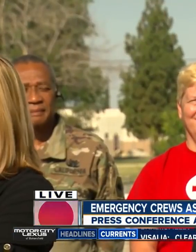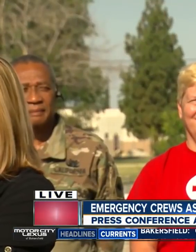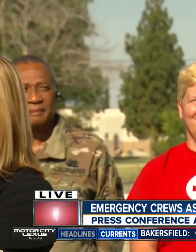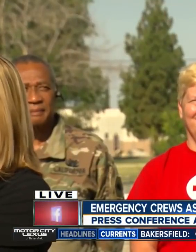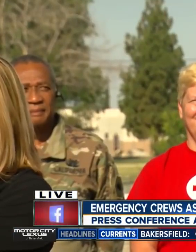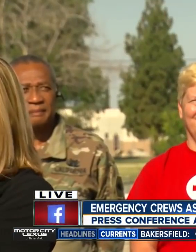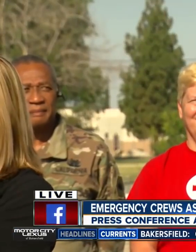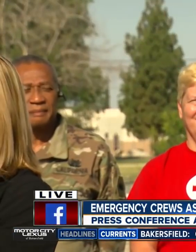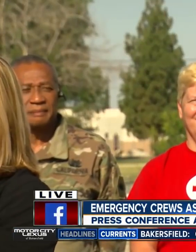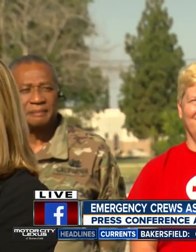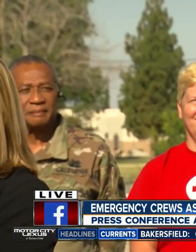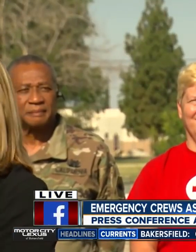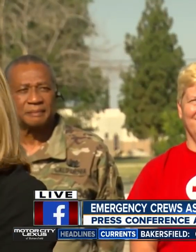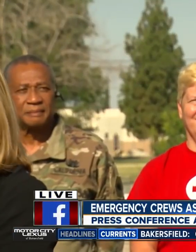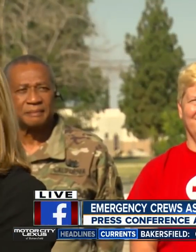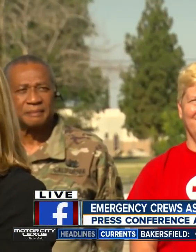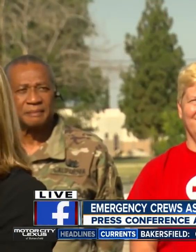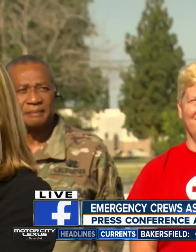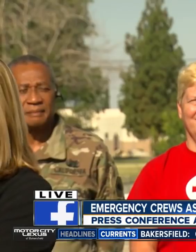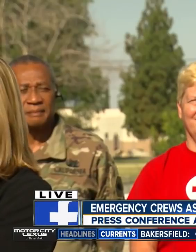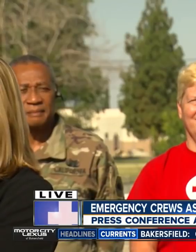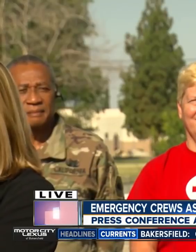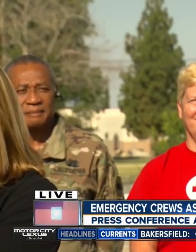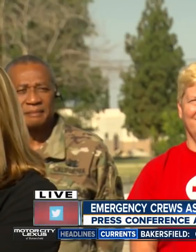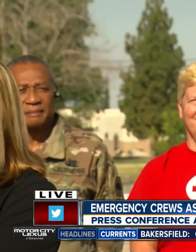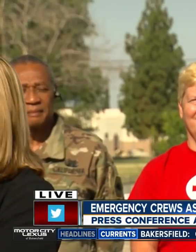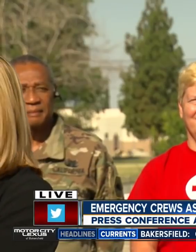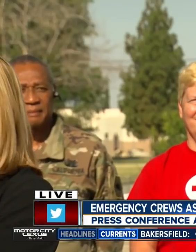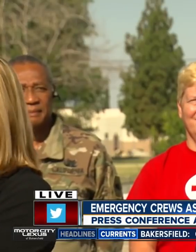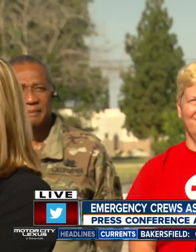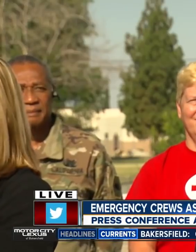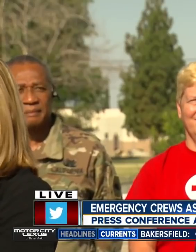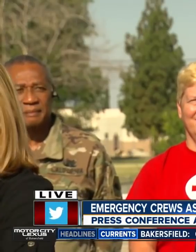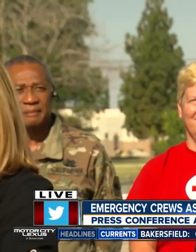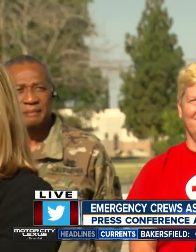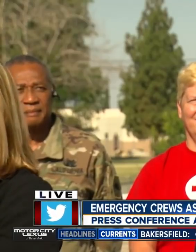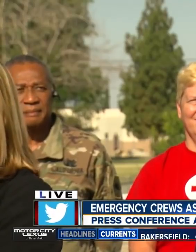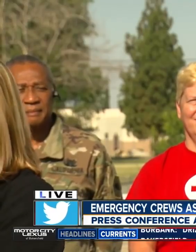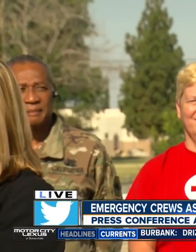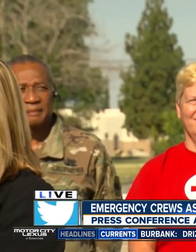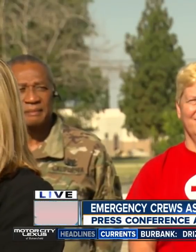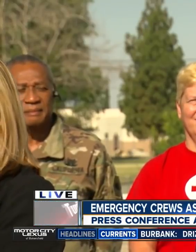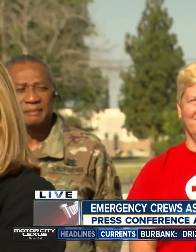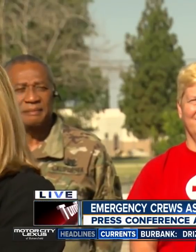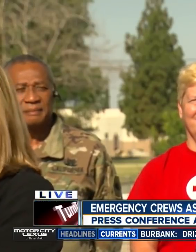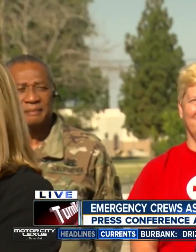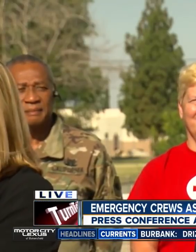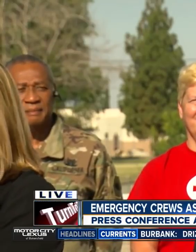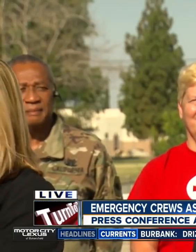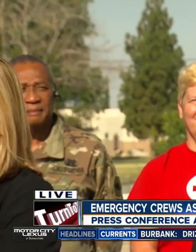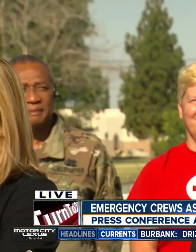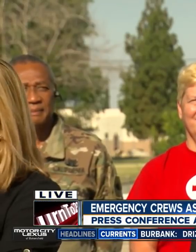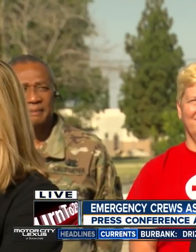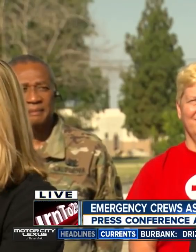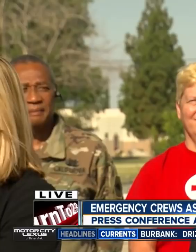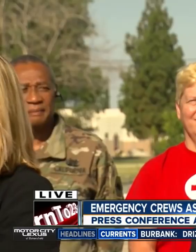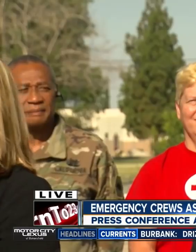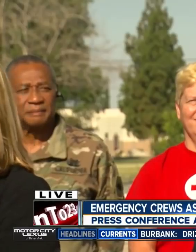and running. Everybody has power, and we're ready to go. For the vegetation fires, structure fires throughout Kern